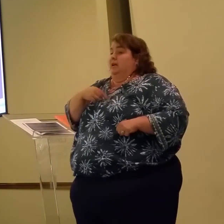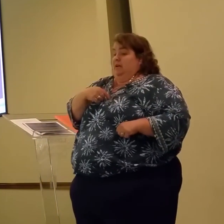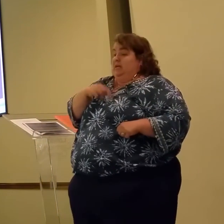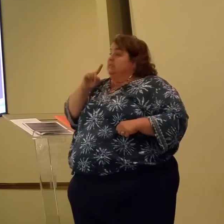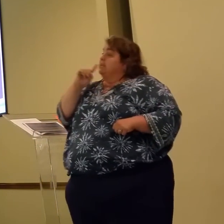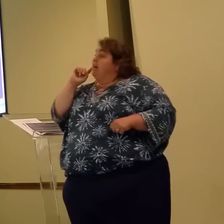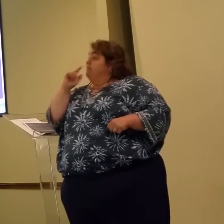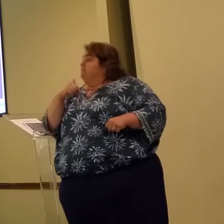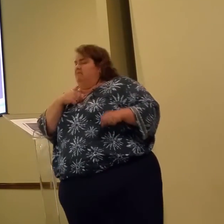CDI,